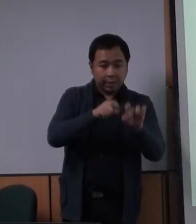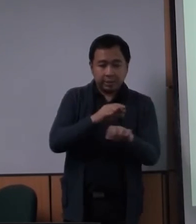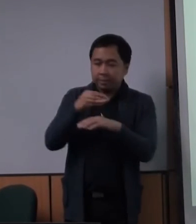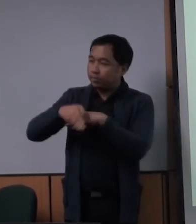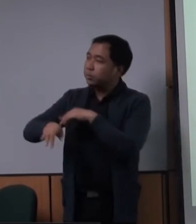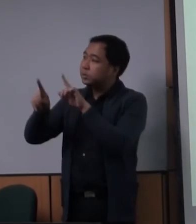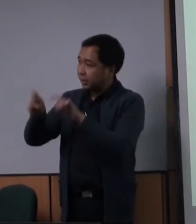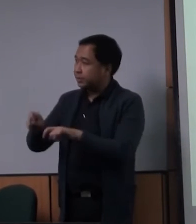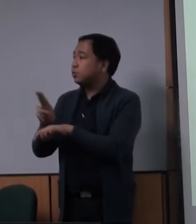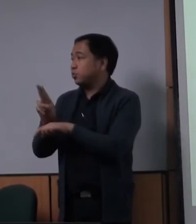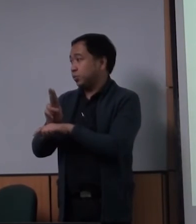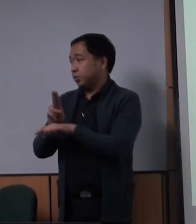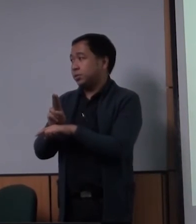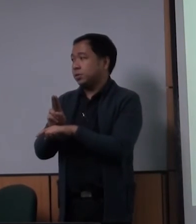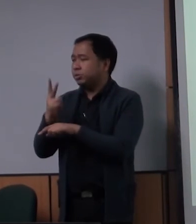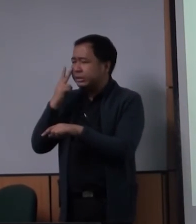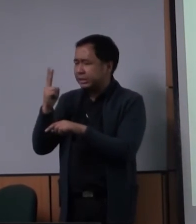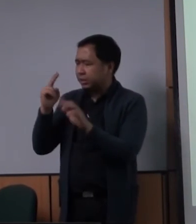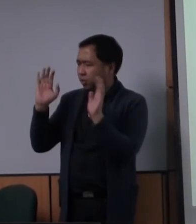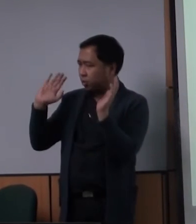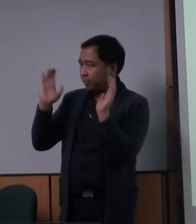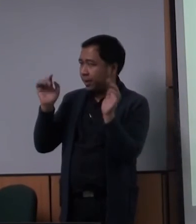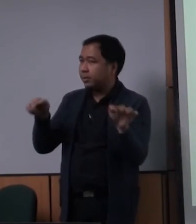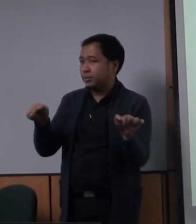mean scores for both groups.